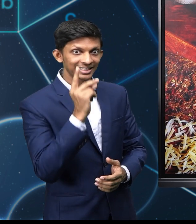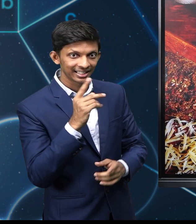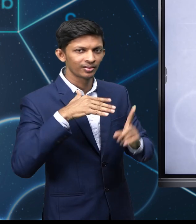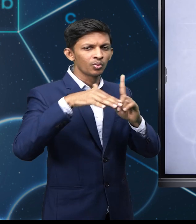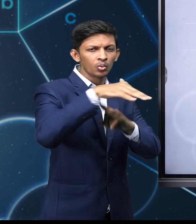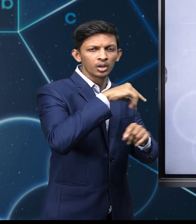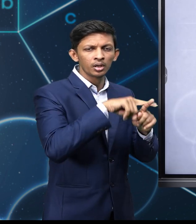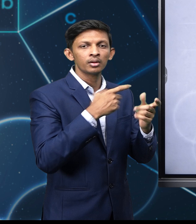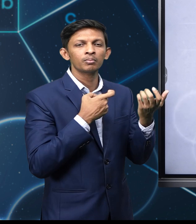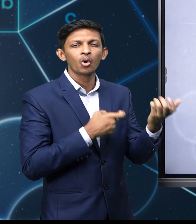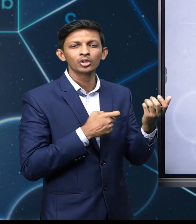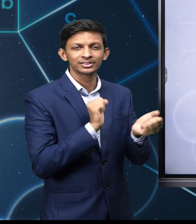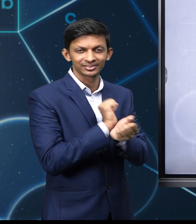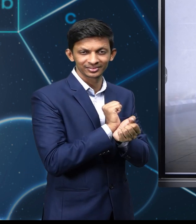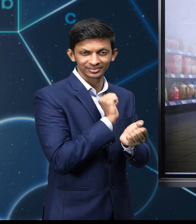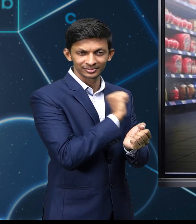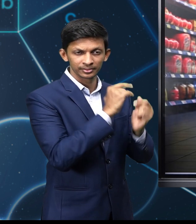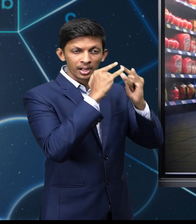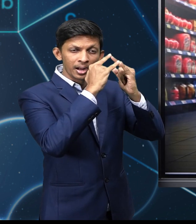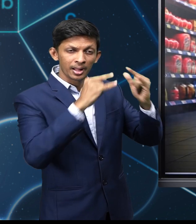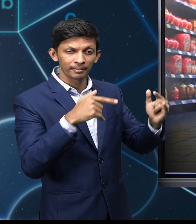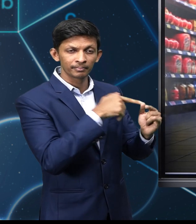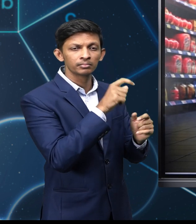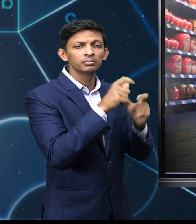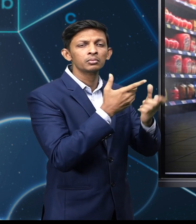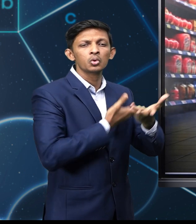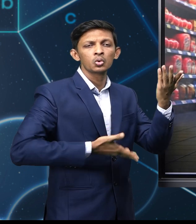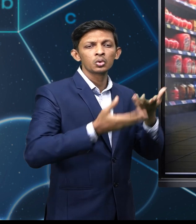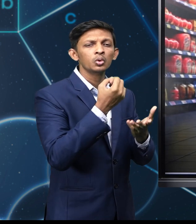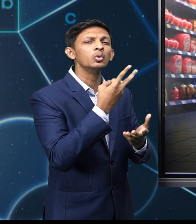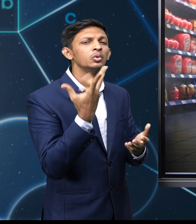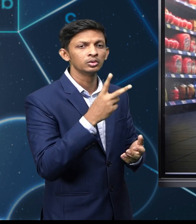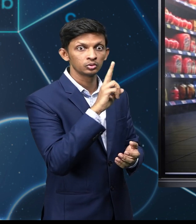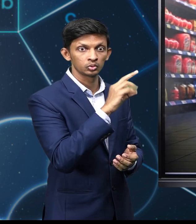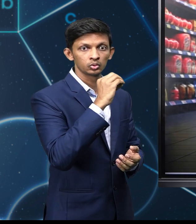In the second situation, in a military camp, there are 200 soldiers.